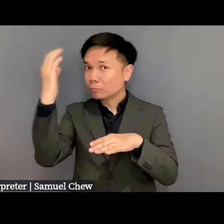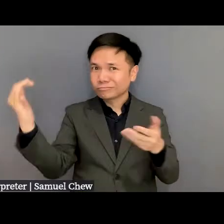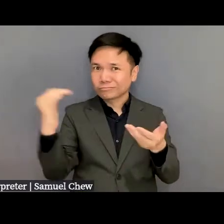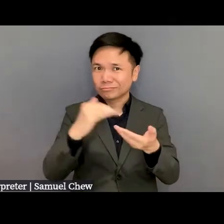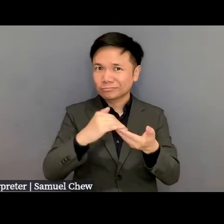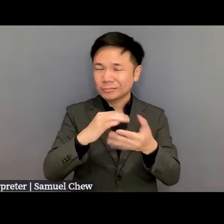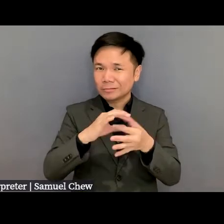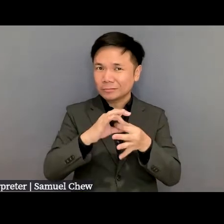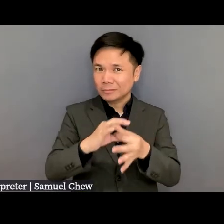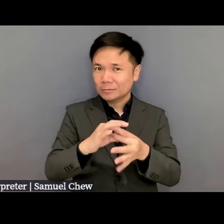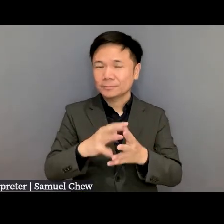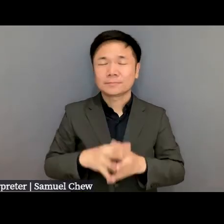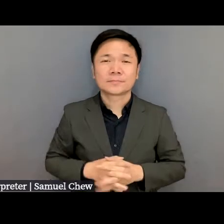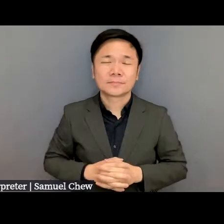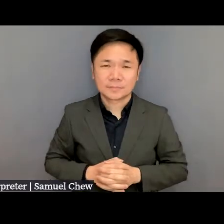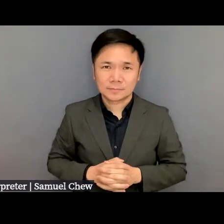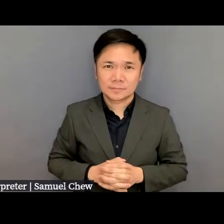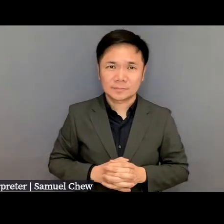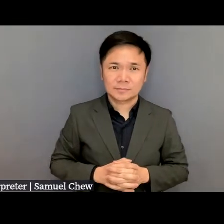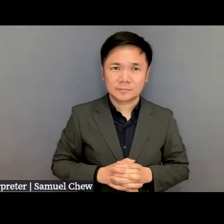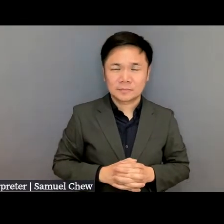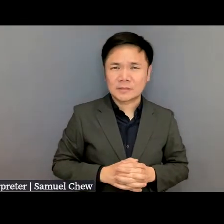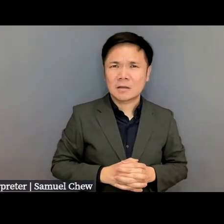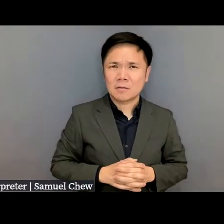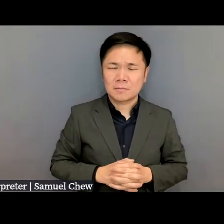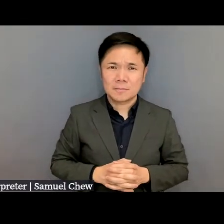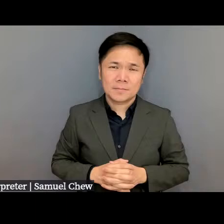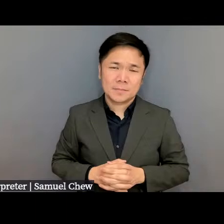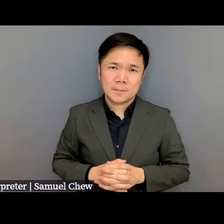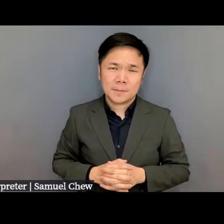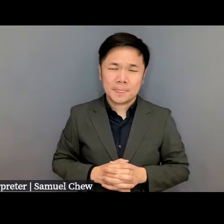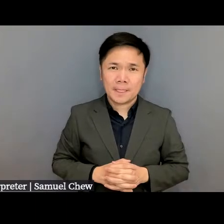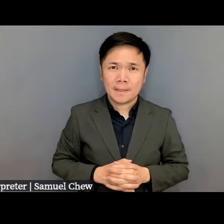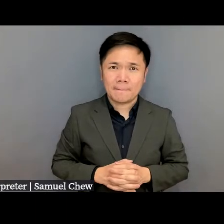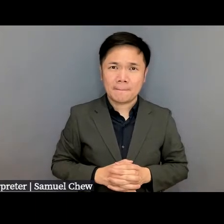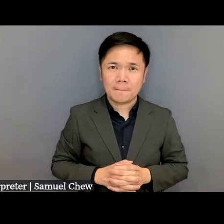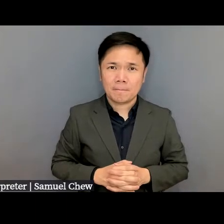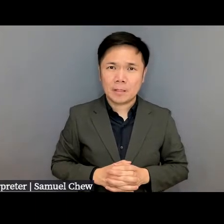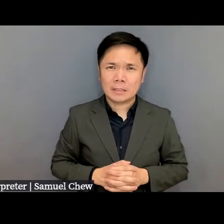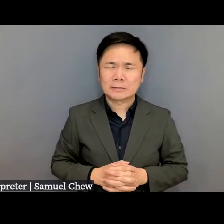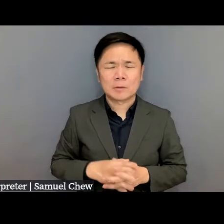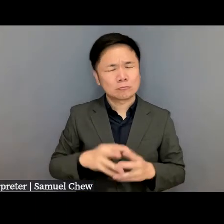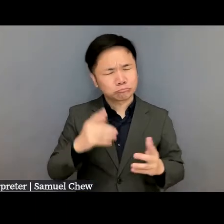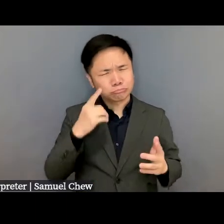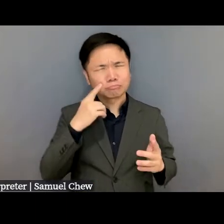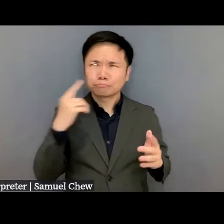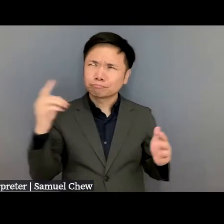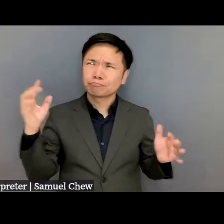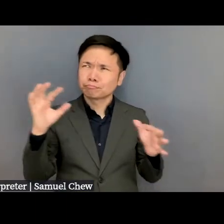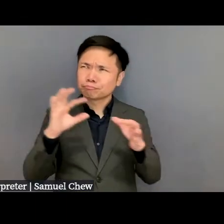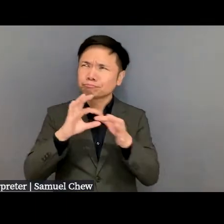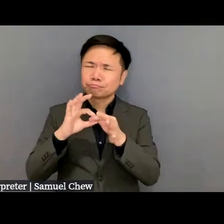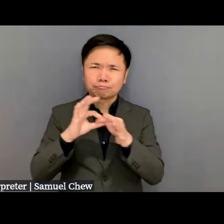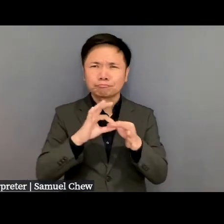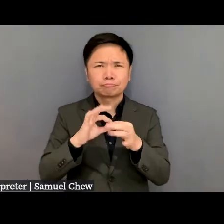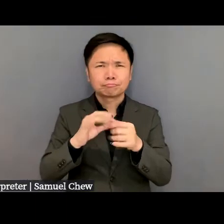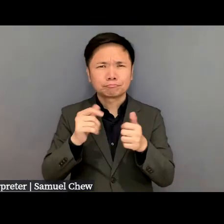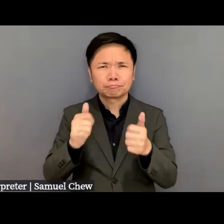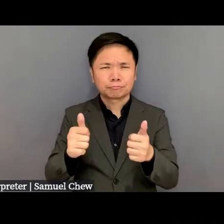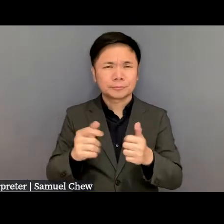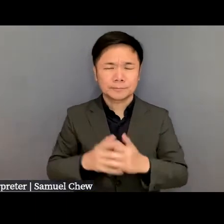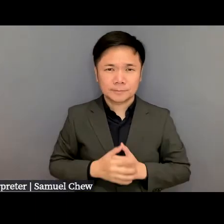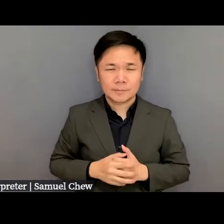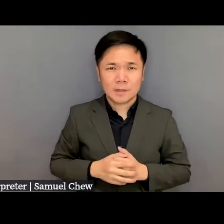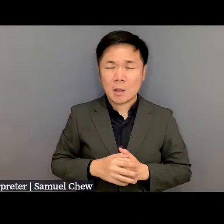more space, with a lot more tranquility. Let's put it like this. We have an action actually that we